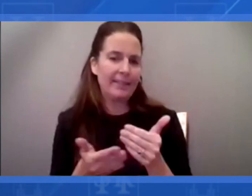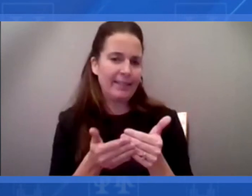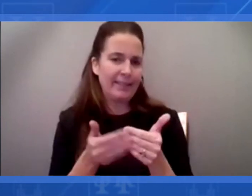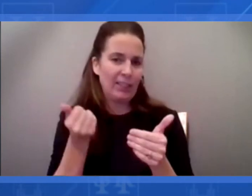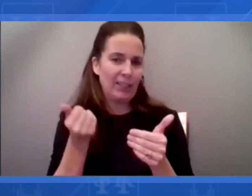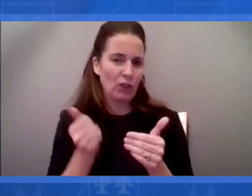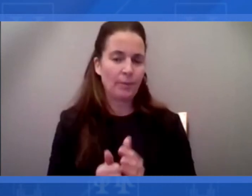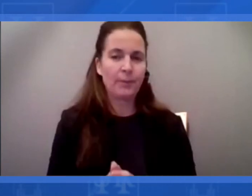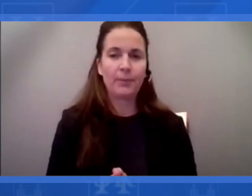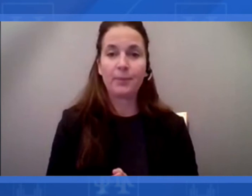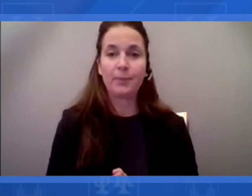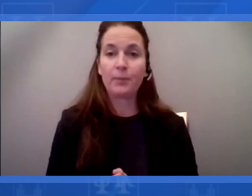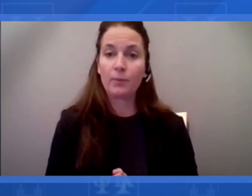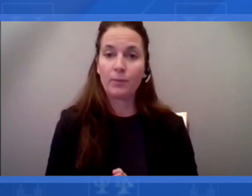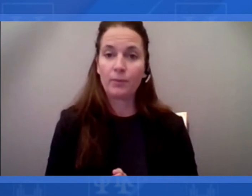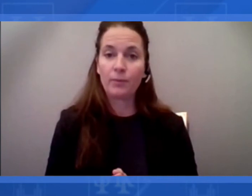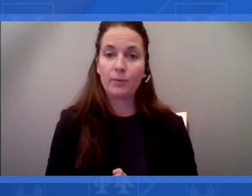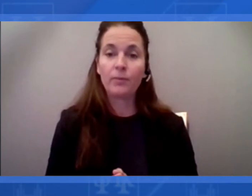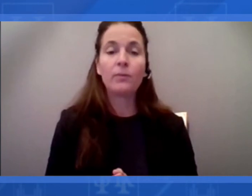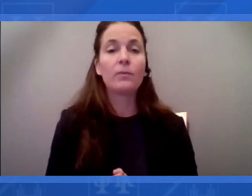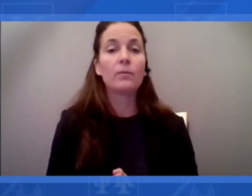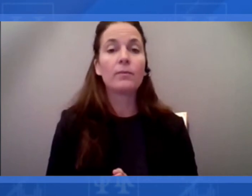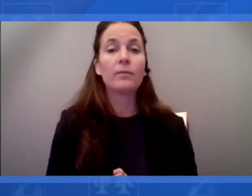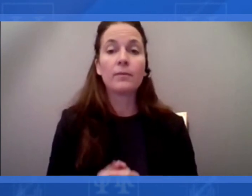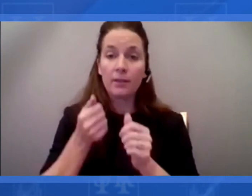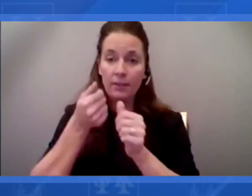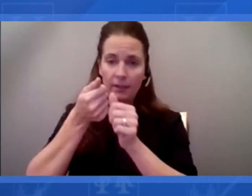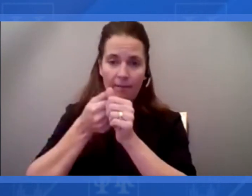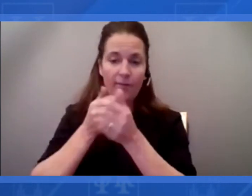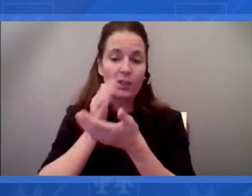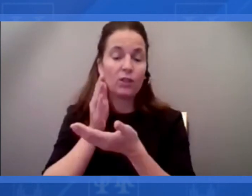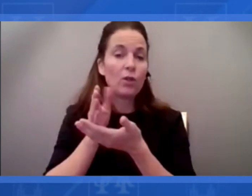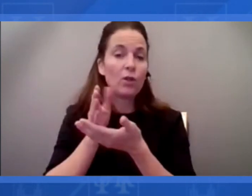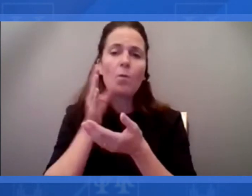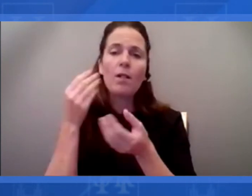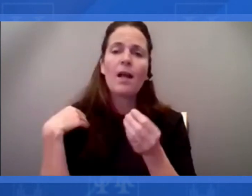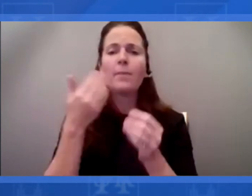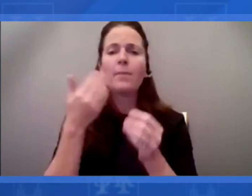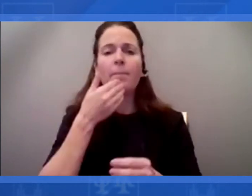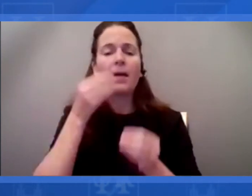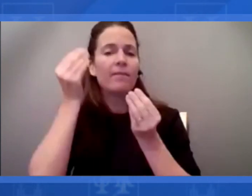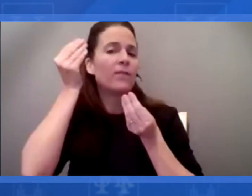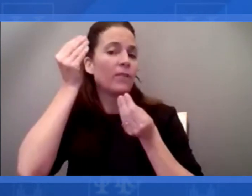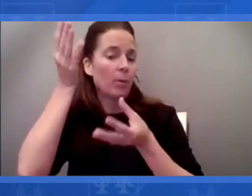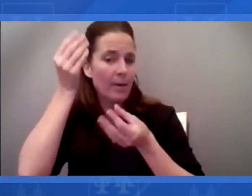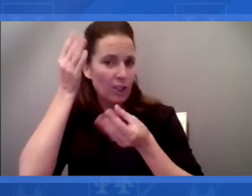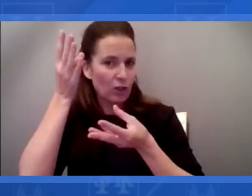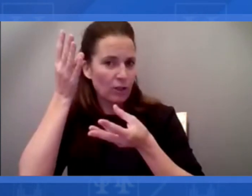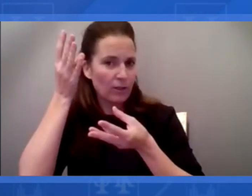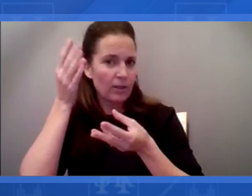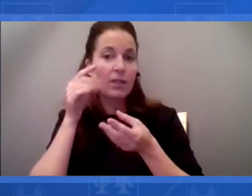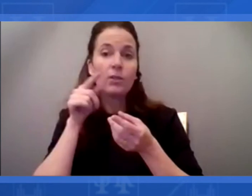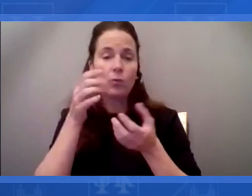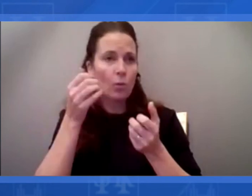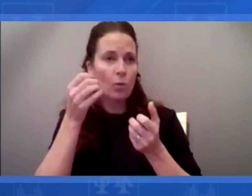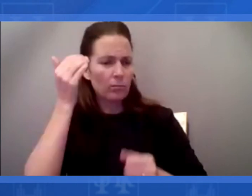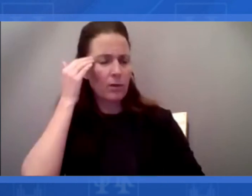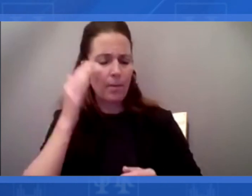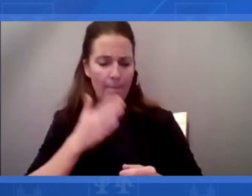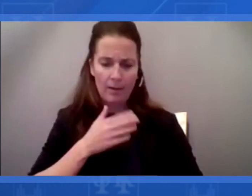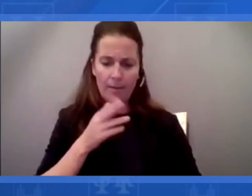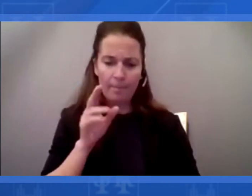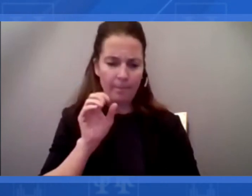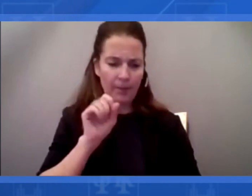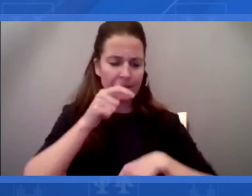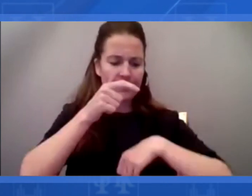stops related to our real-time trip planning tools so that customers can know how to find out when their next bus will arrive.